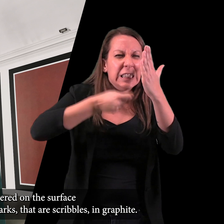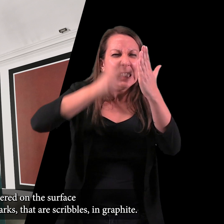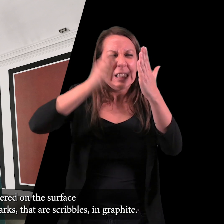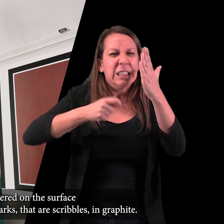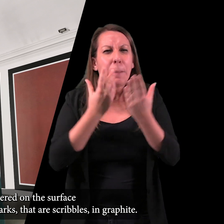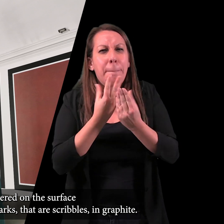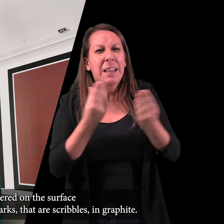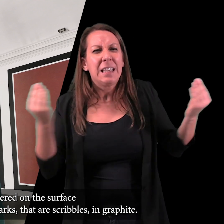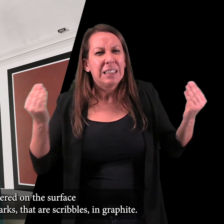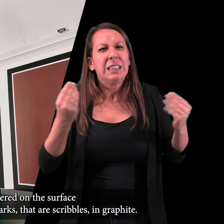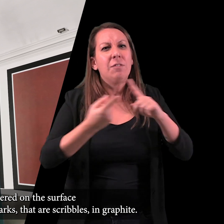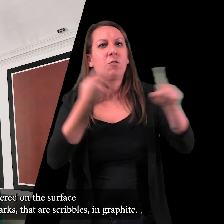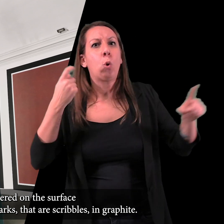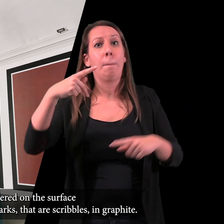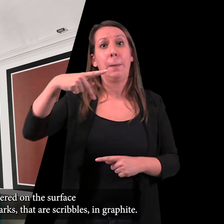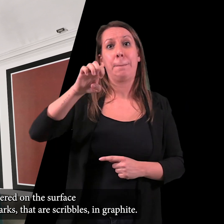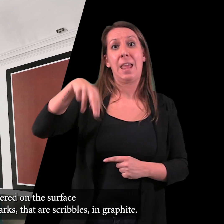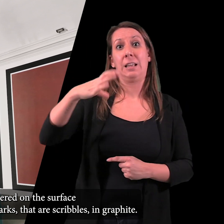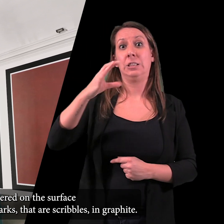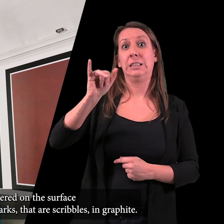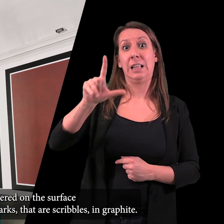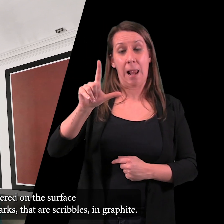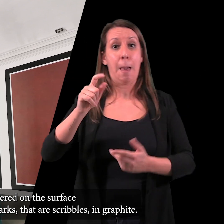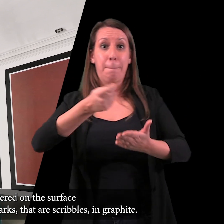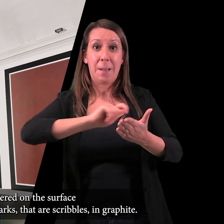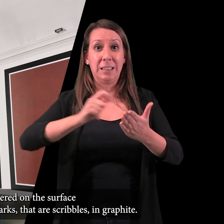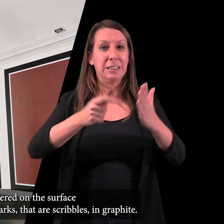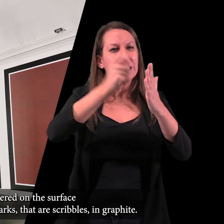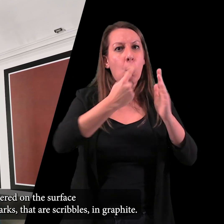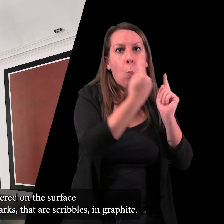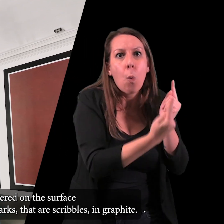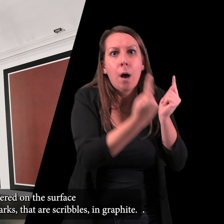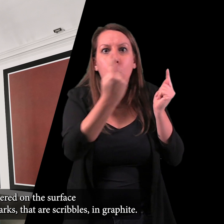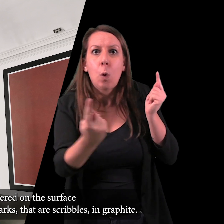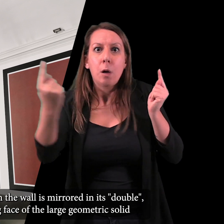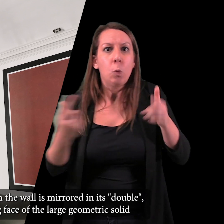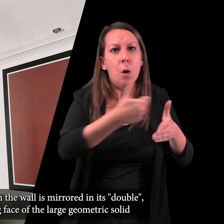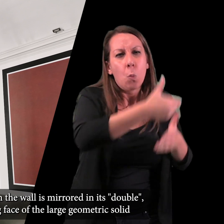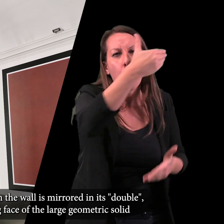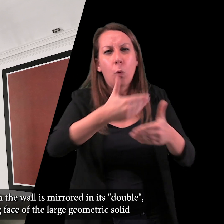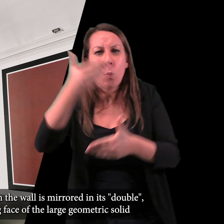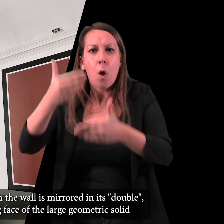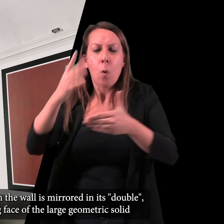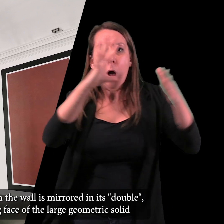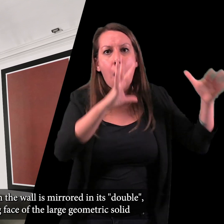tangle of marks that are scribbles in graphite.